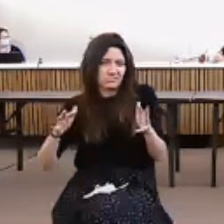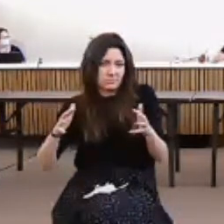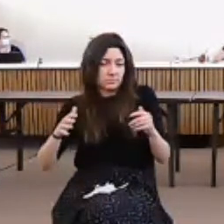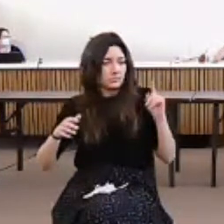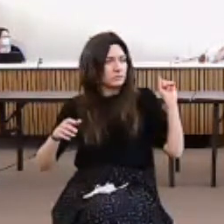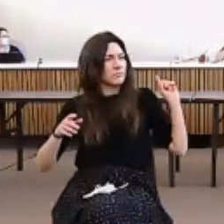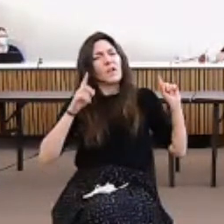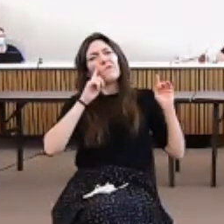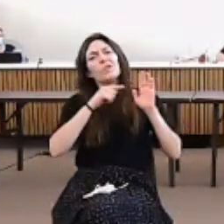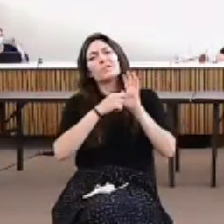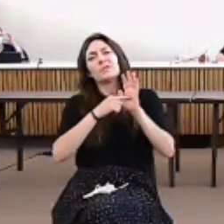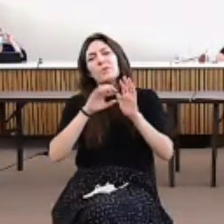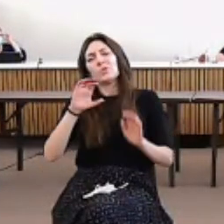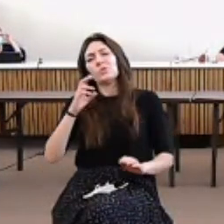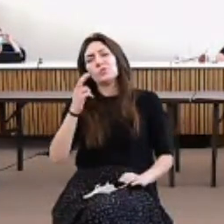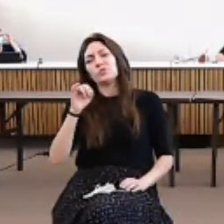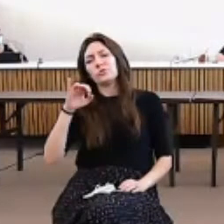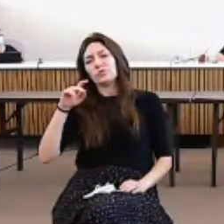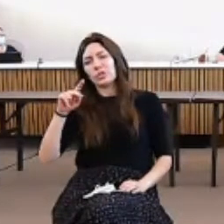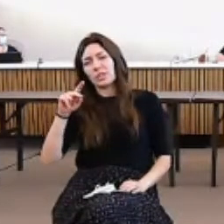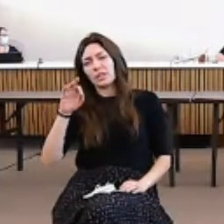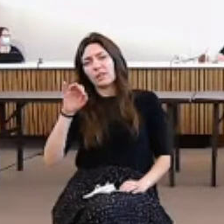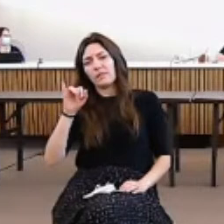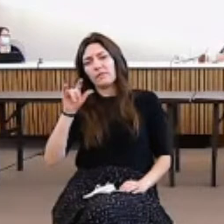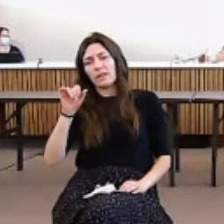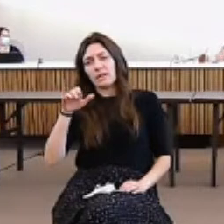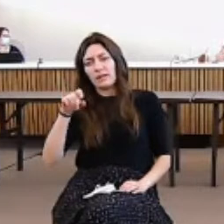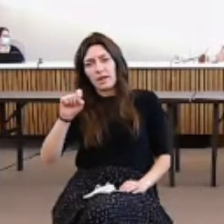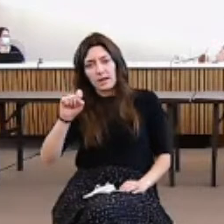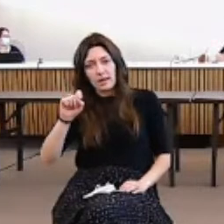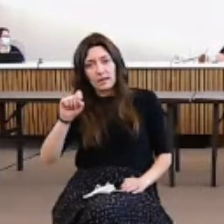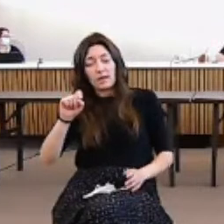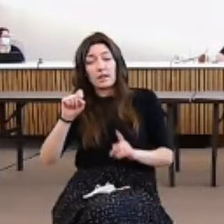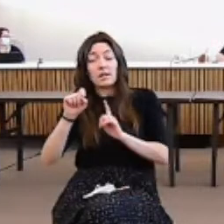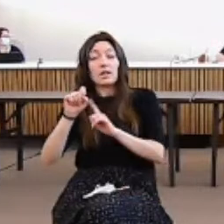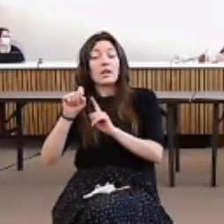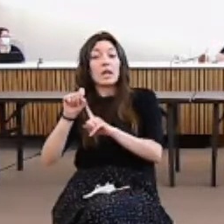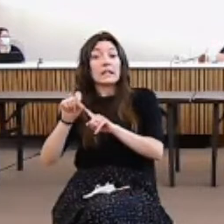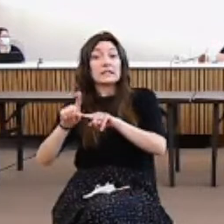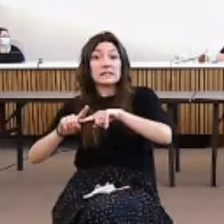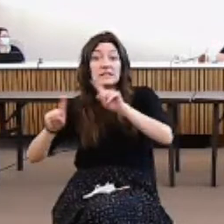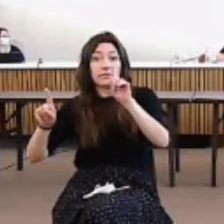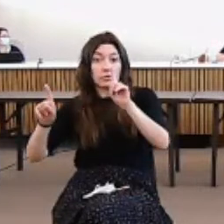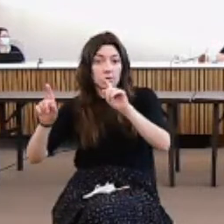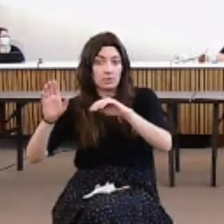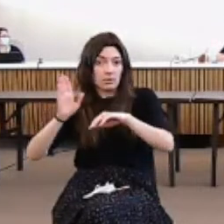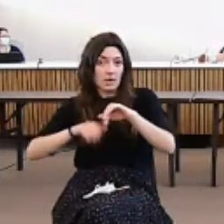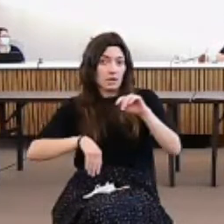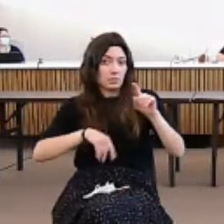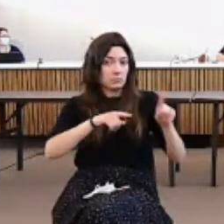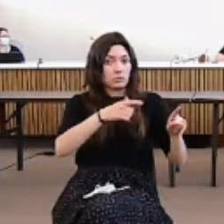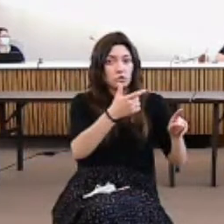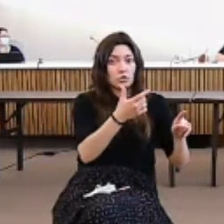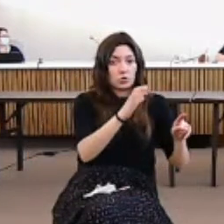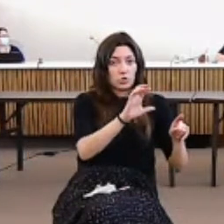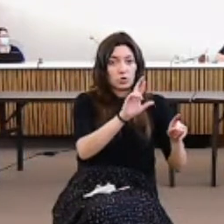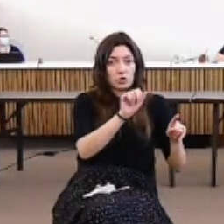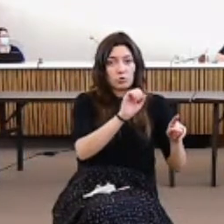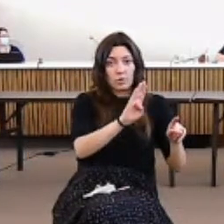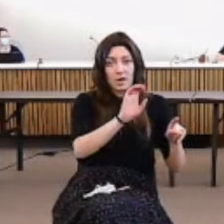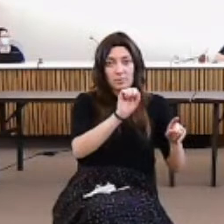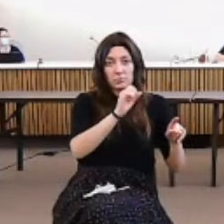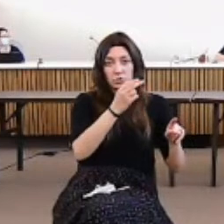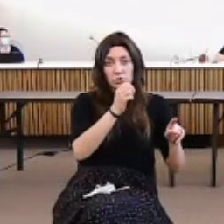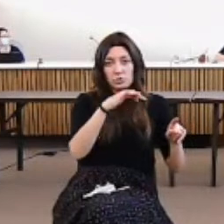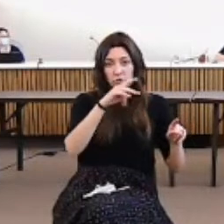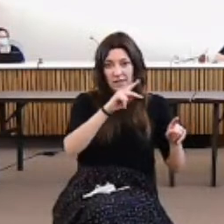came in to take the place of the Crab Shack, it obviously has a very significant traffic pattern Right. than the Crab Shack.